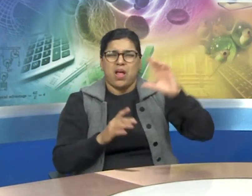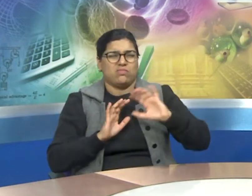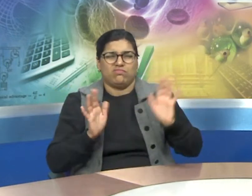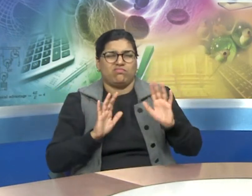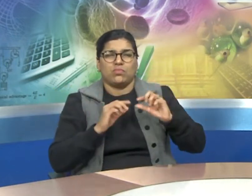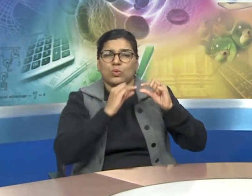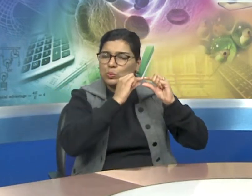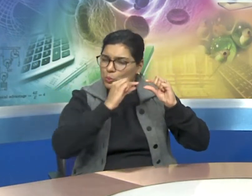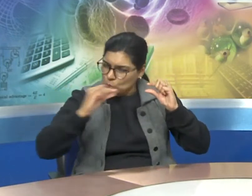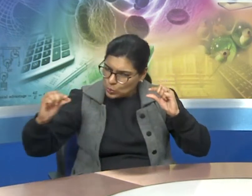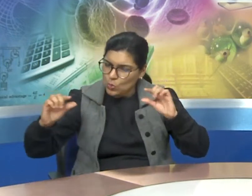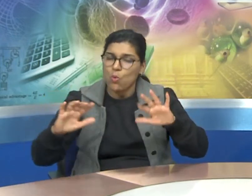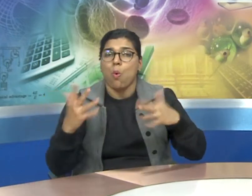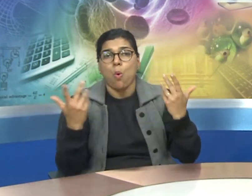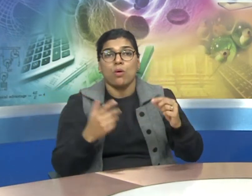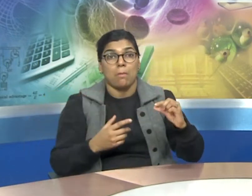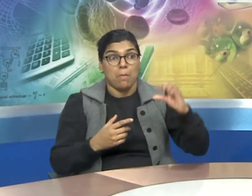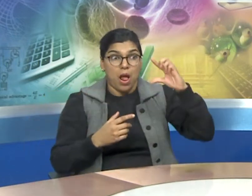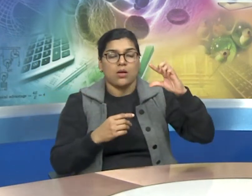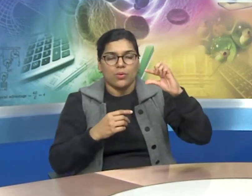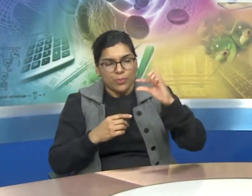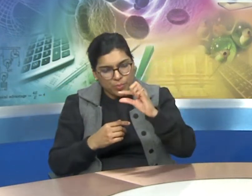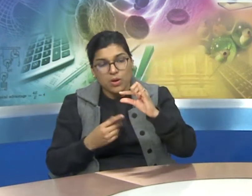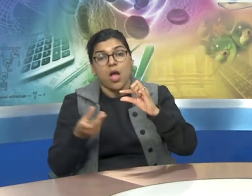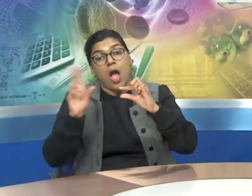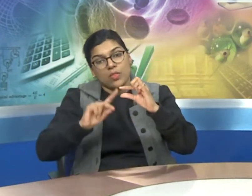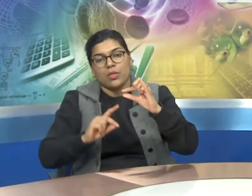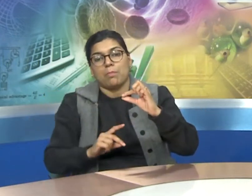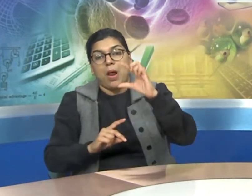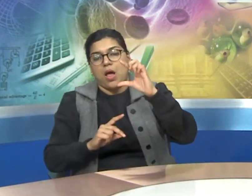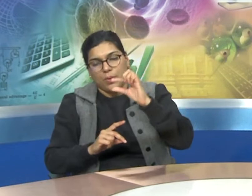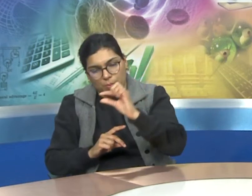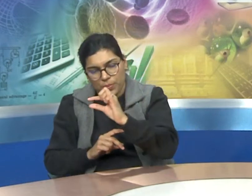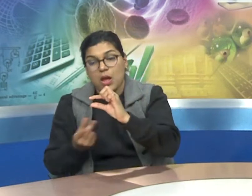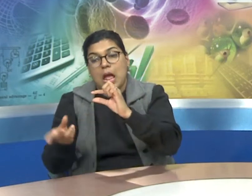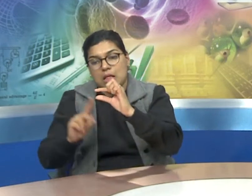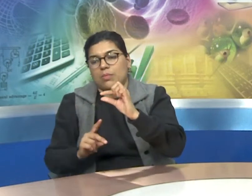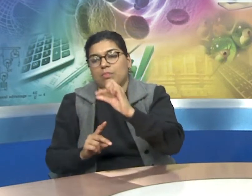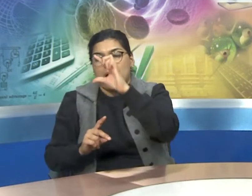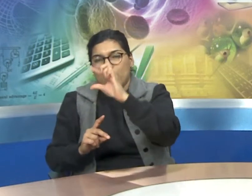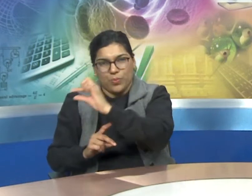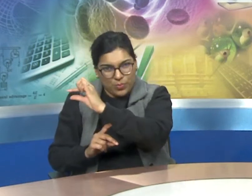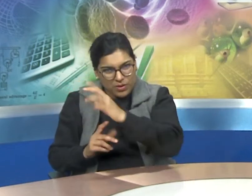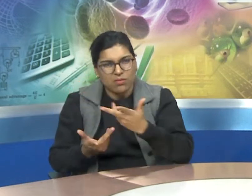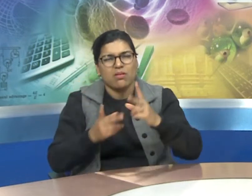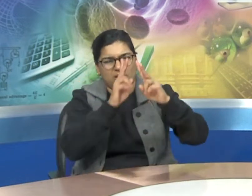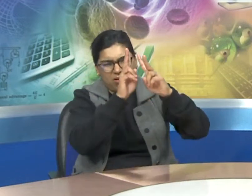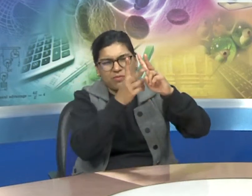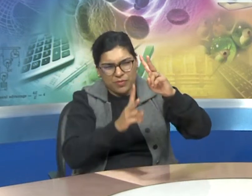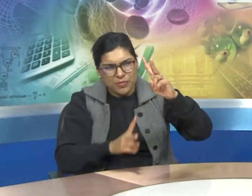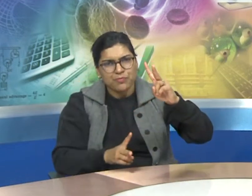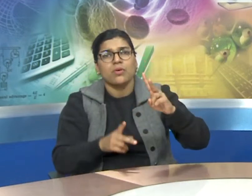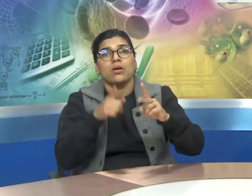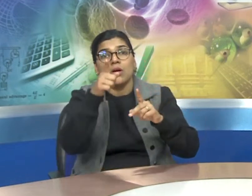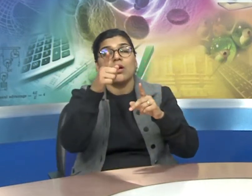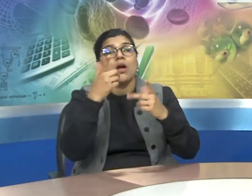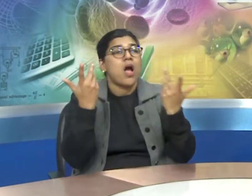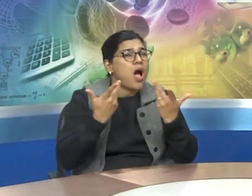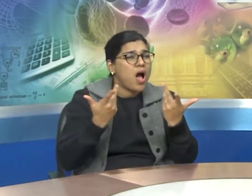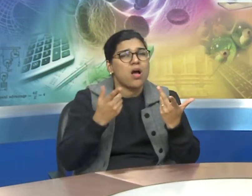For example, if our content is in the bold alphabets, capital alphabets, we can convert that